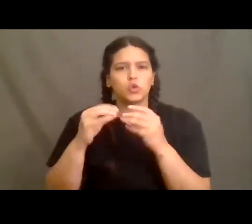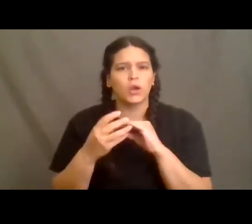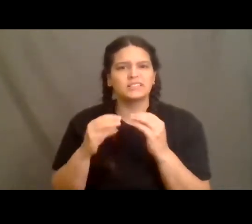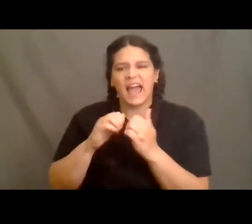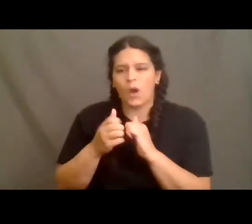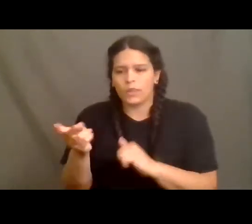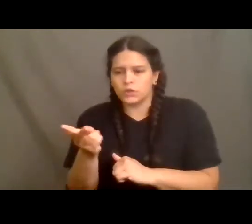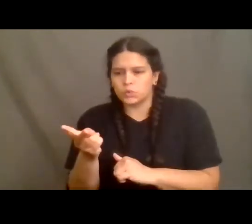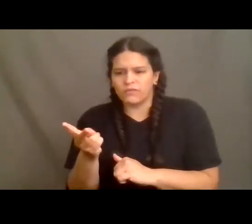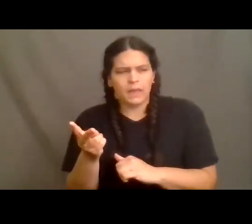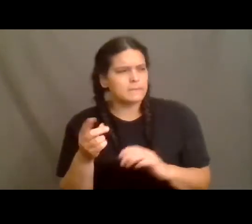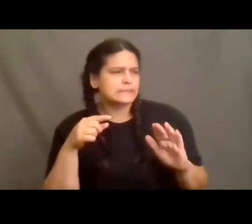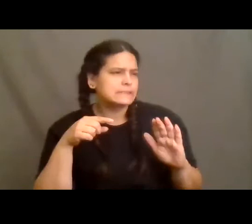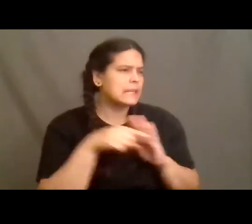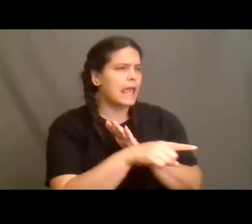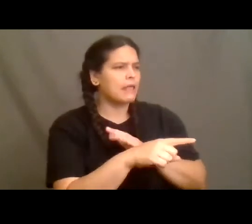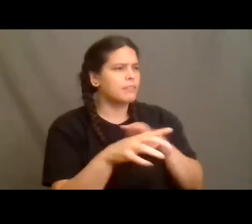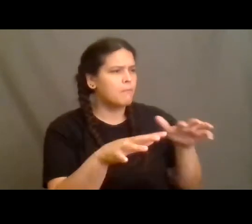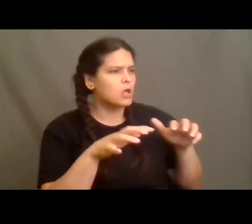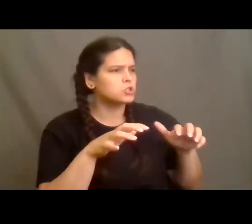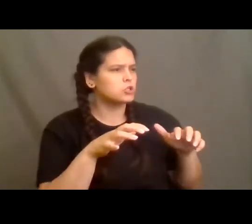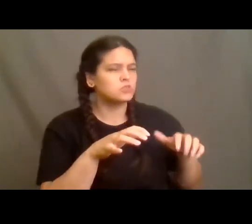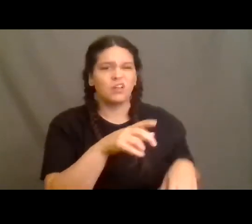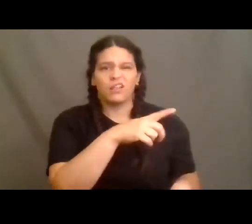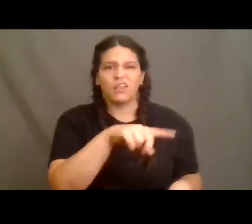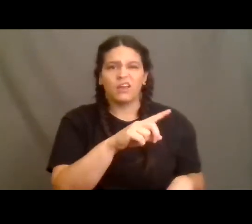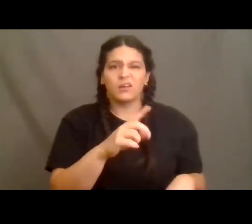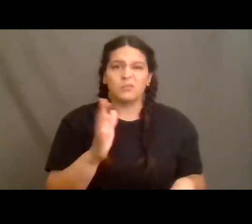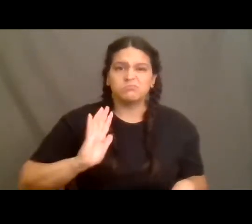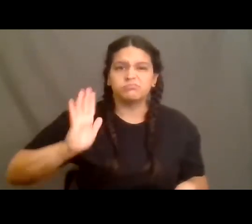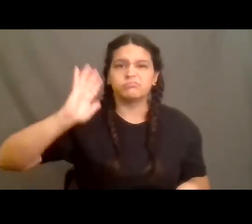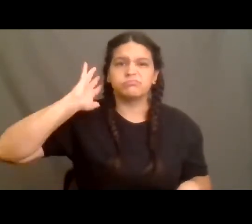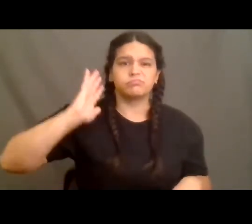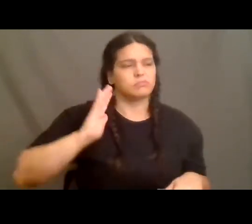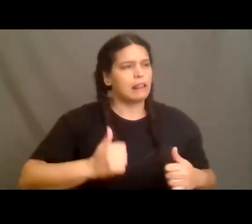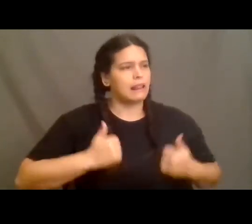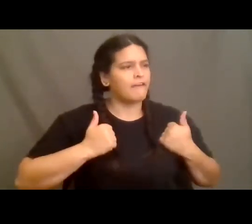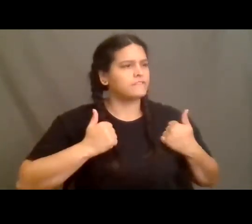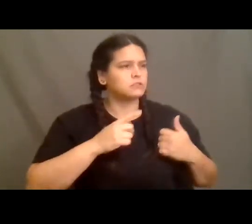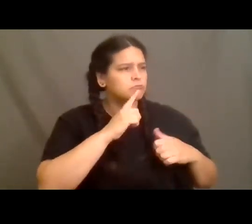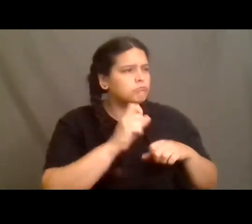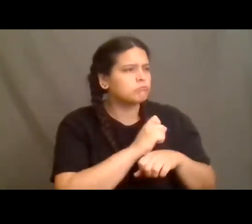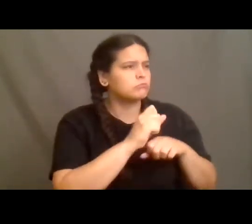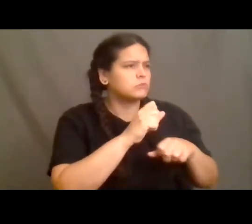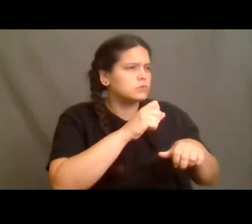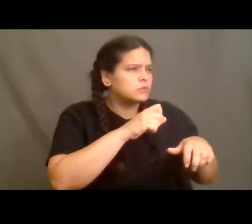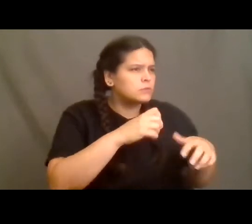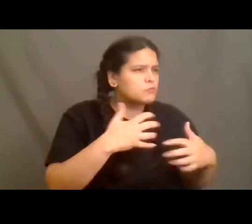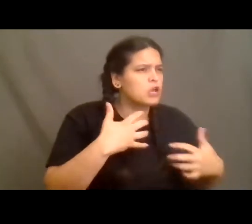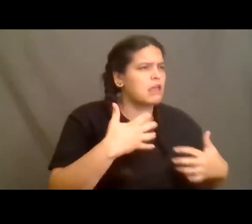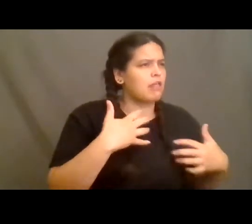monsters that once roamed among us. And those monsters were the monsters of greed, the monsters